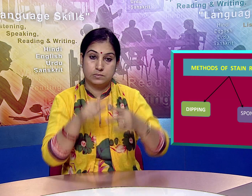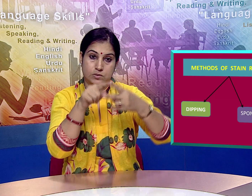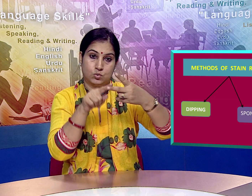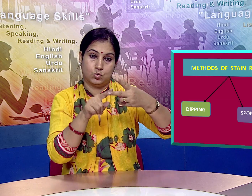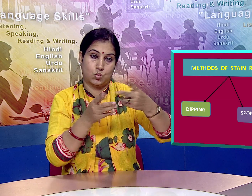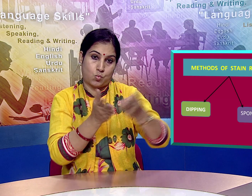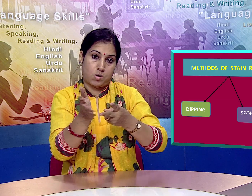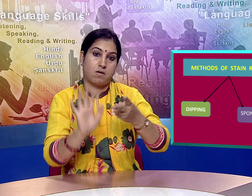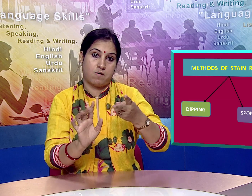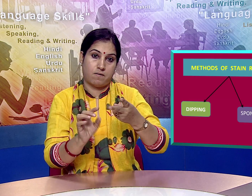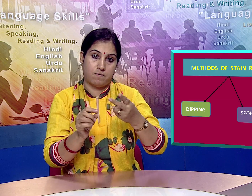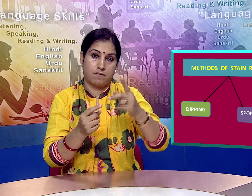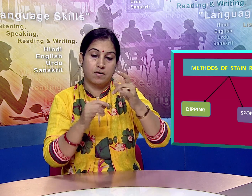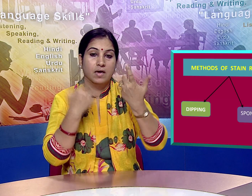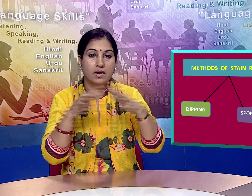two methods of stain removal.